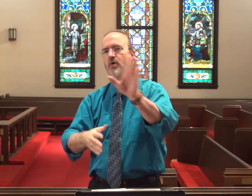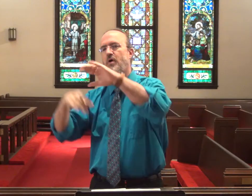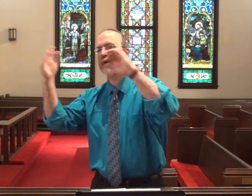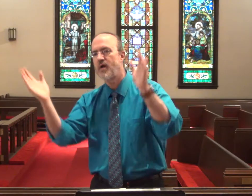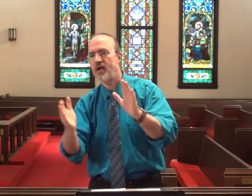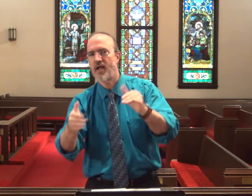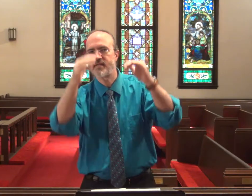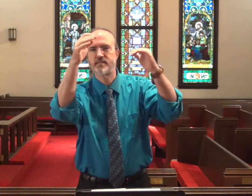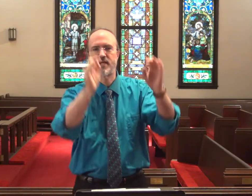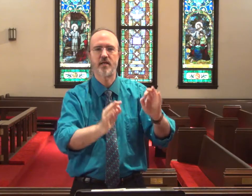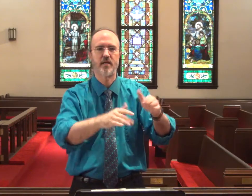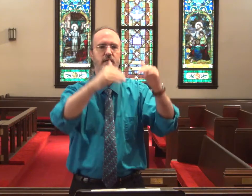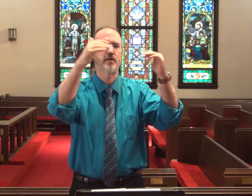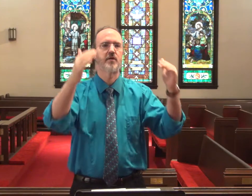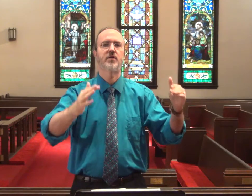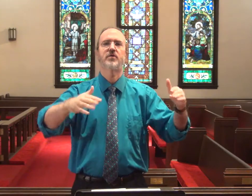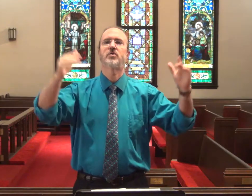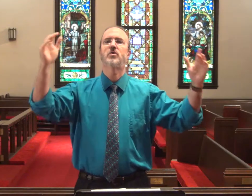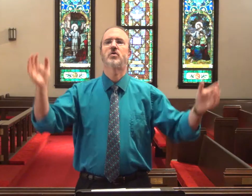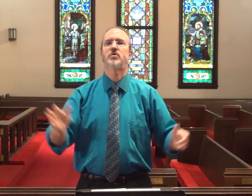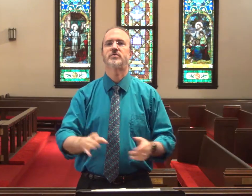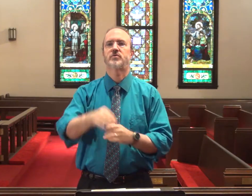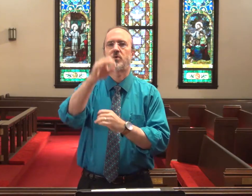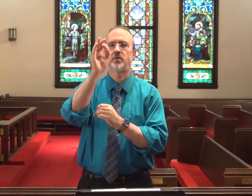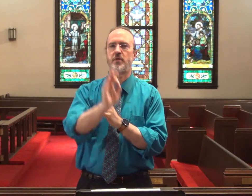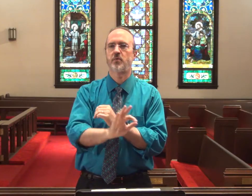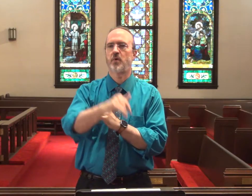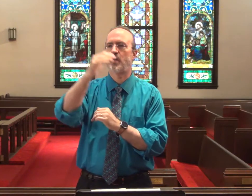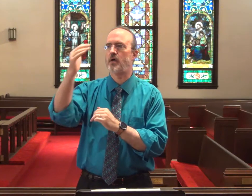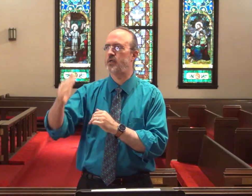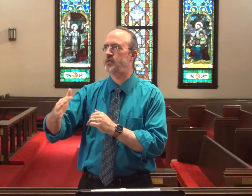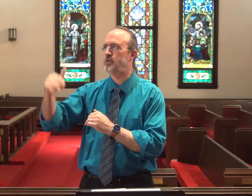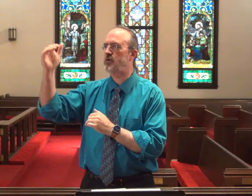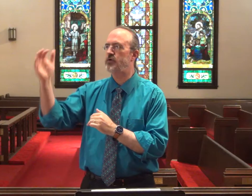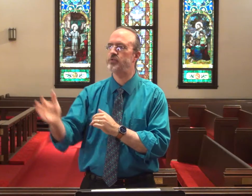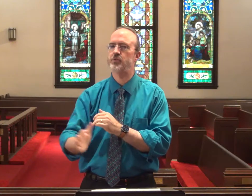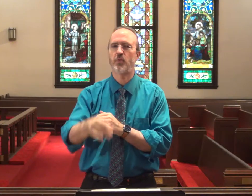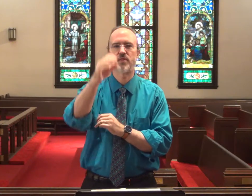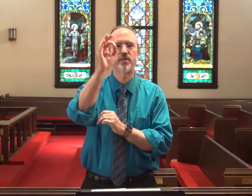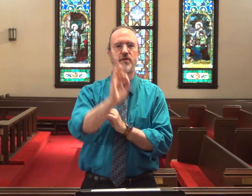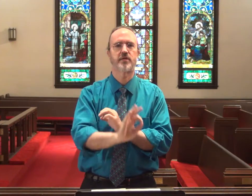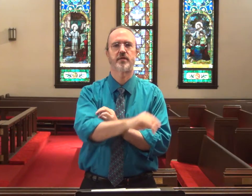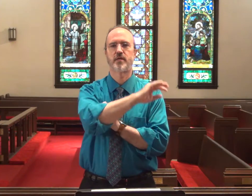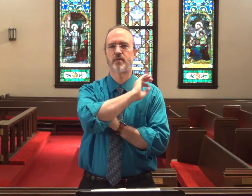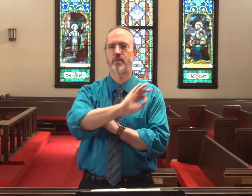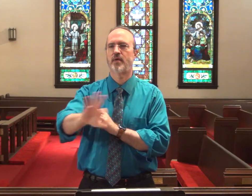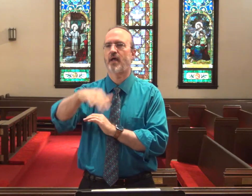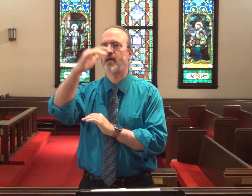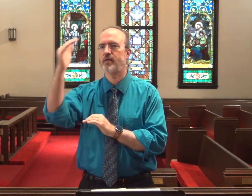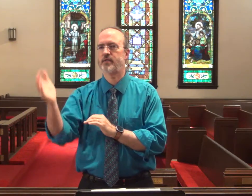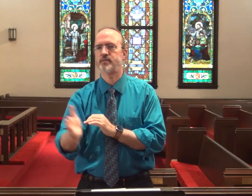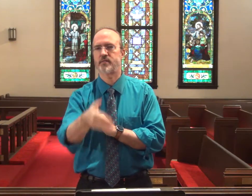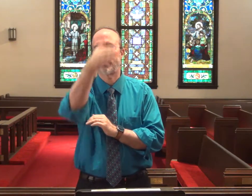shore, as I near those swollen waters with their deep and